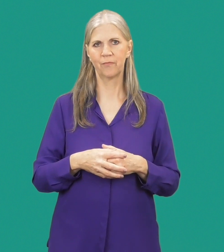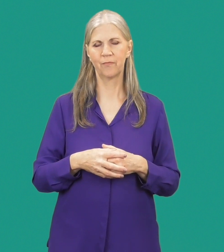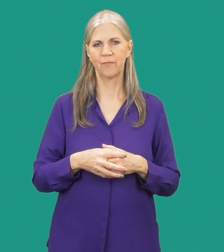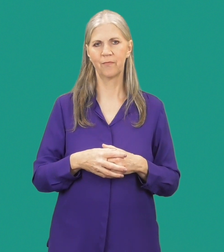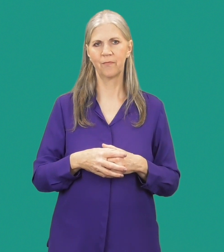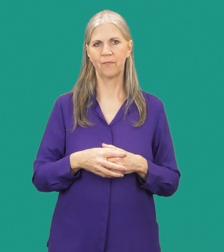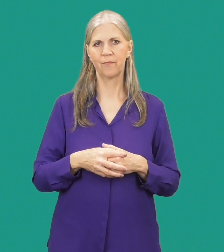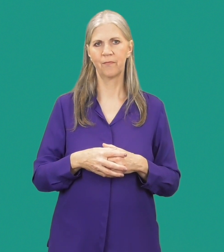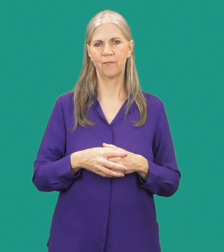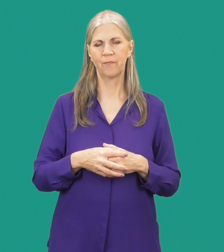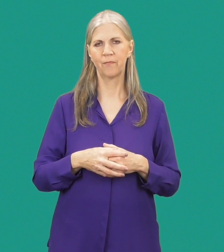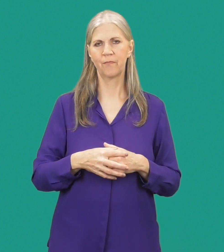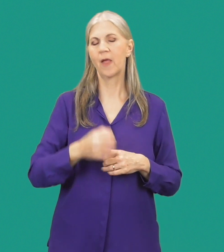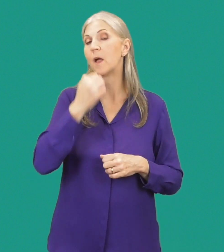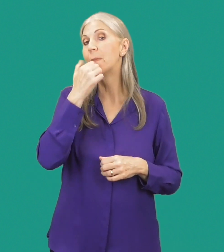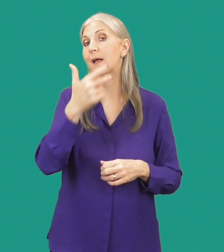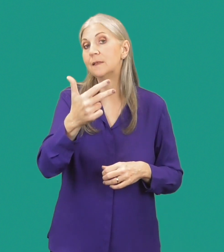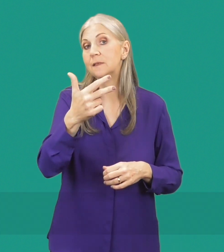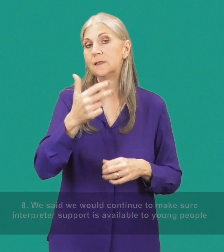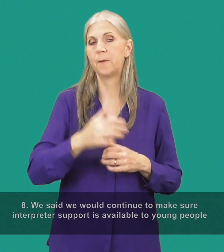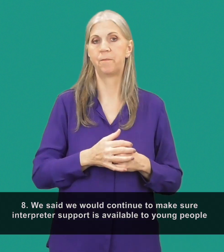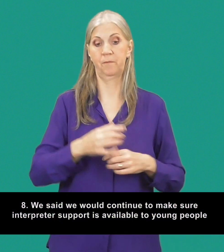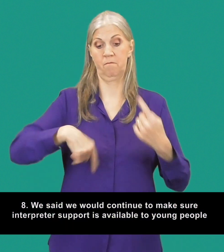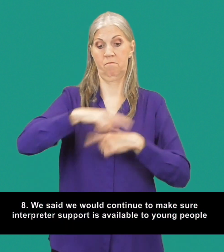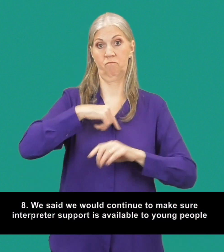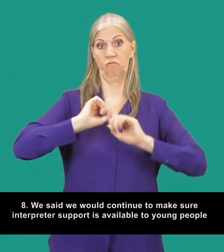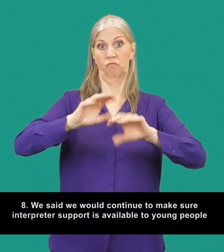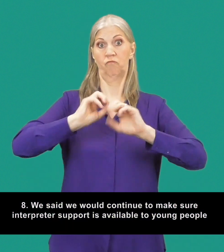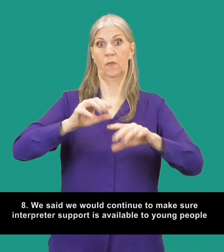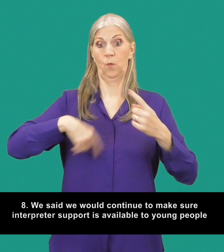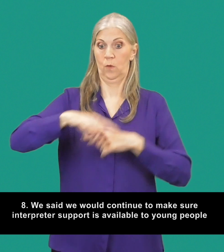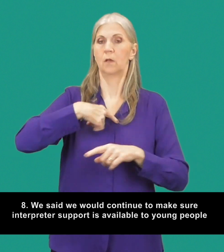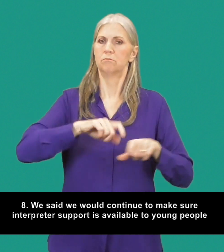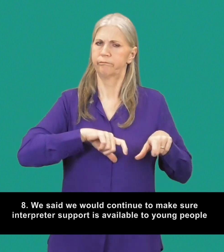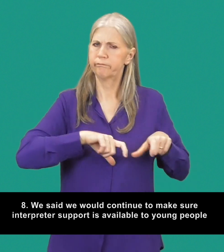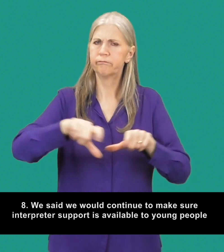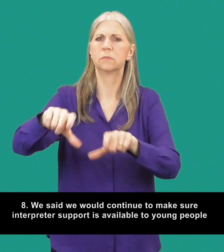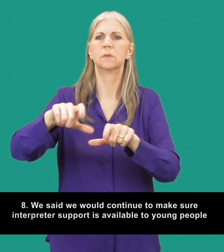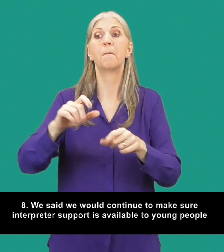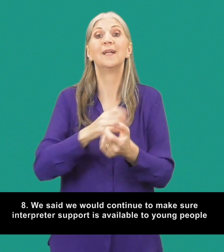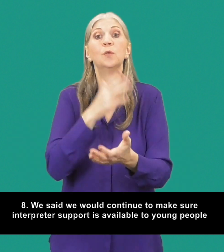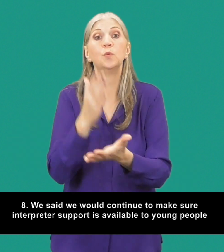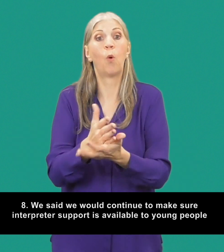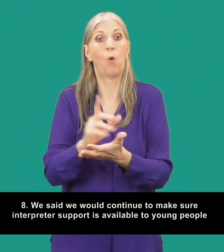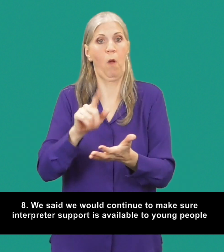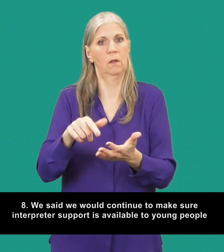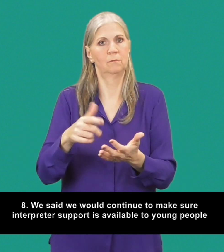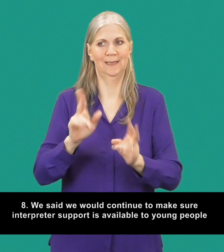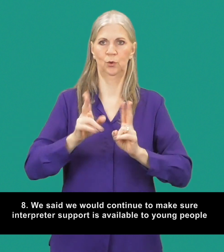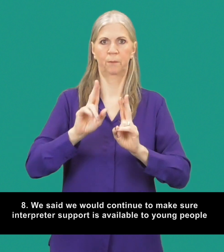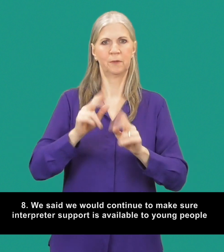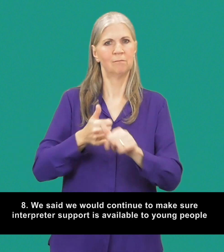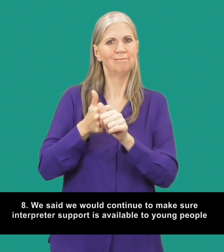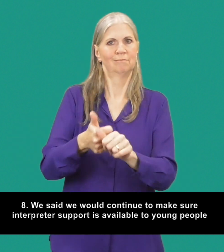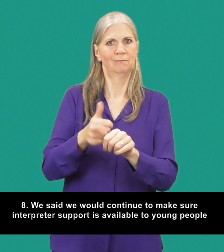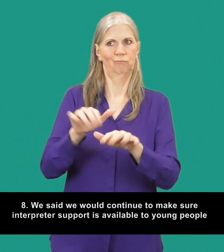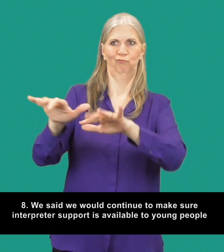Number 8. We said we would continue to make sure interpreter support is available to young people